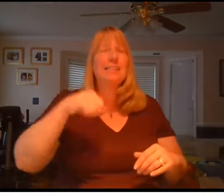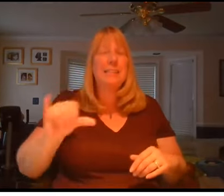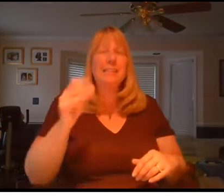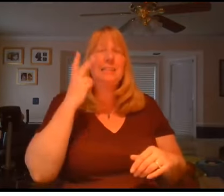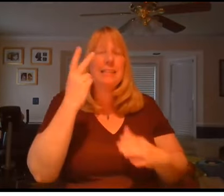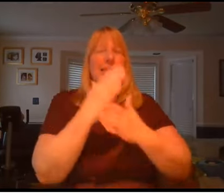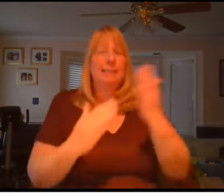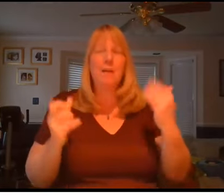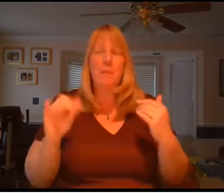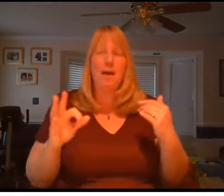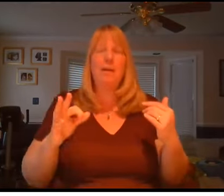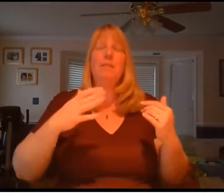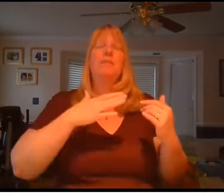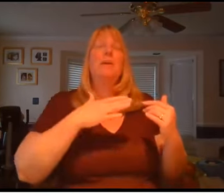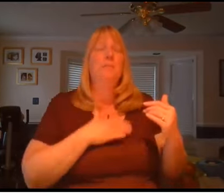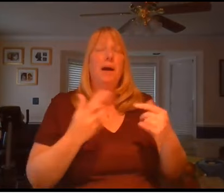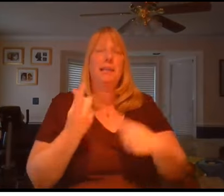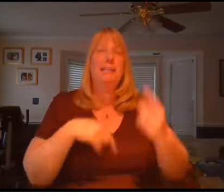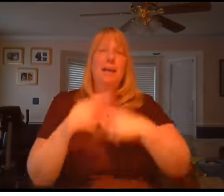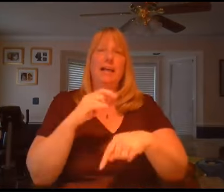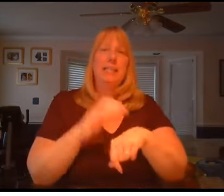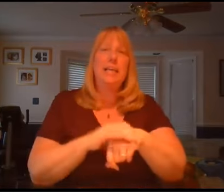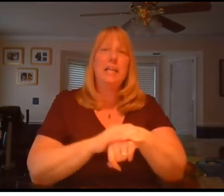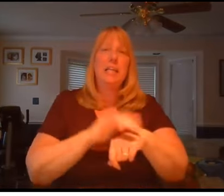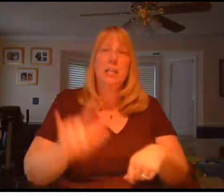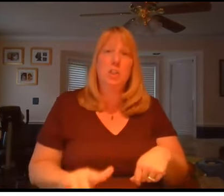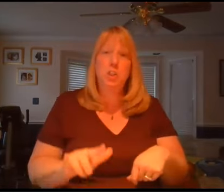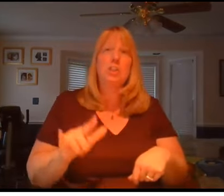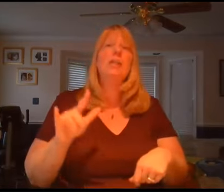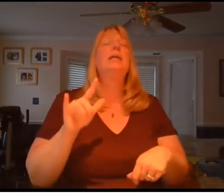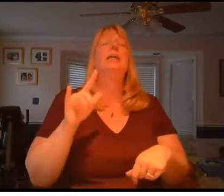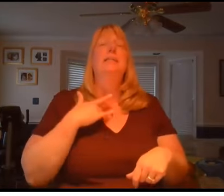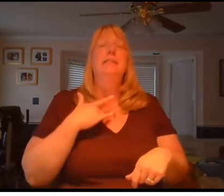you will still see some of my sign English.